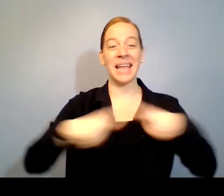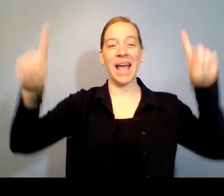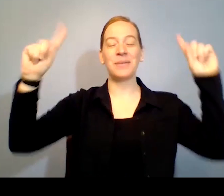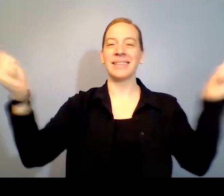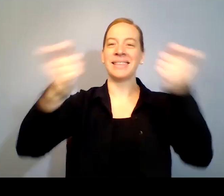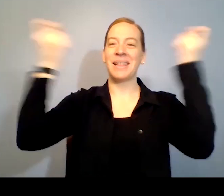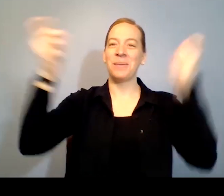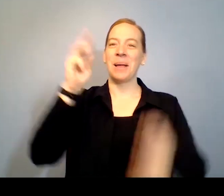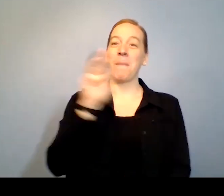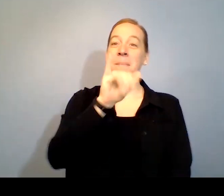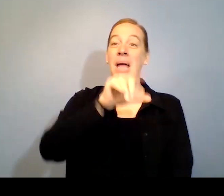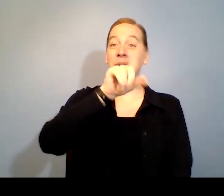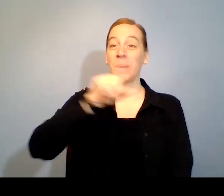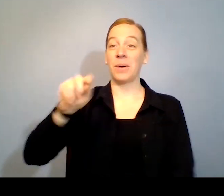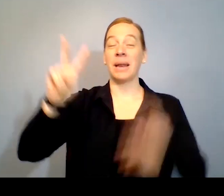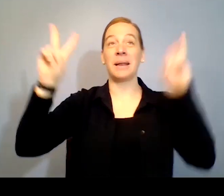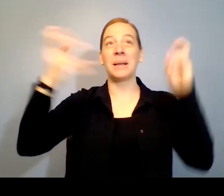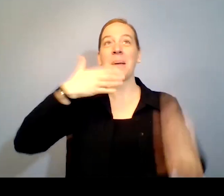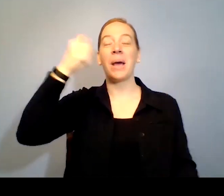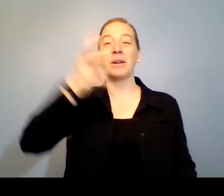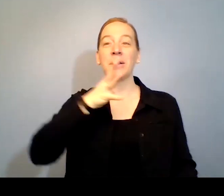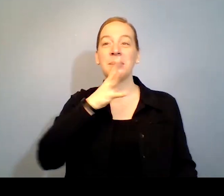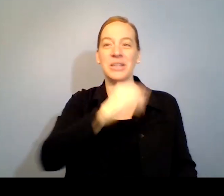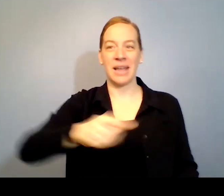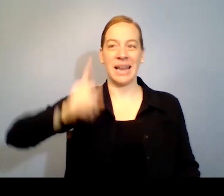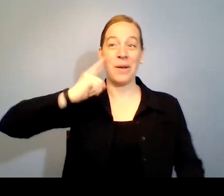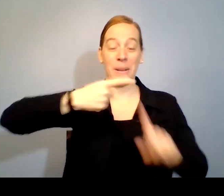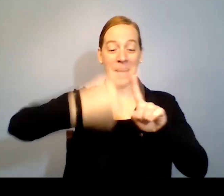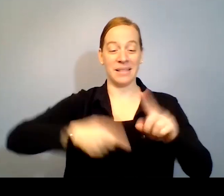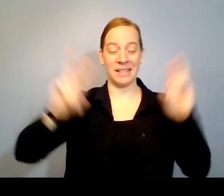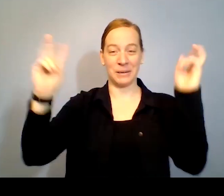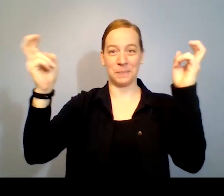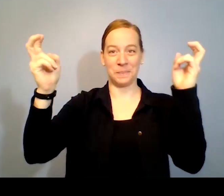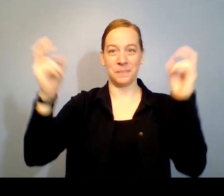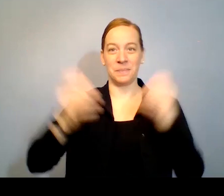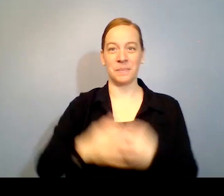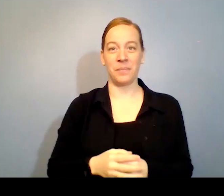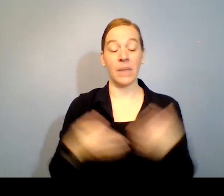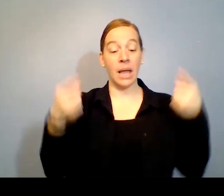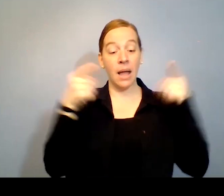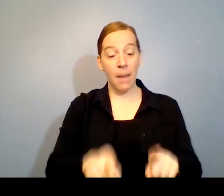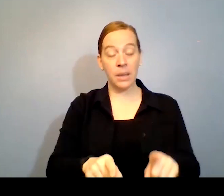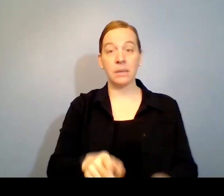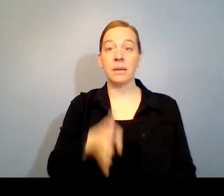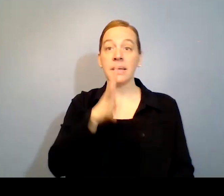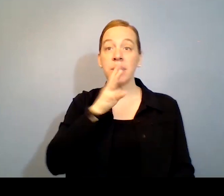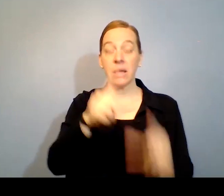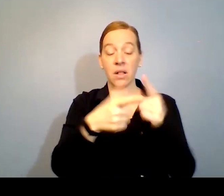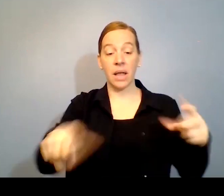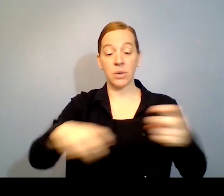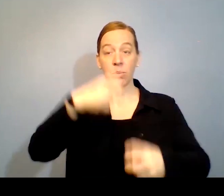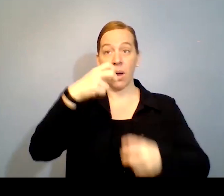Proclamation celebrating May 2020 as Better Speech and Hearing Month. Whereas speech and